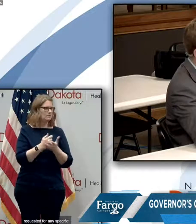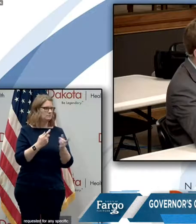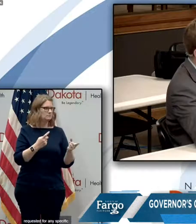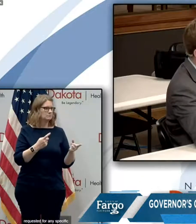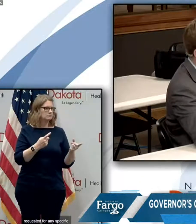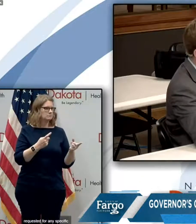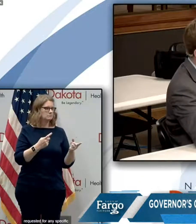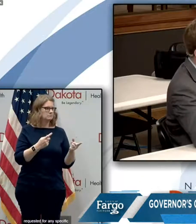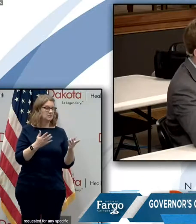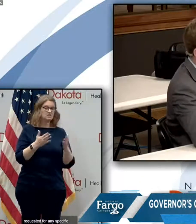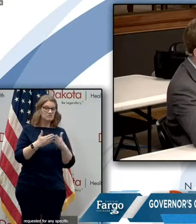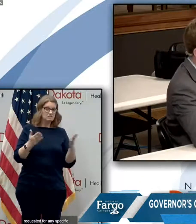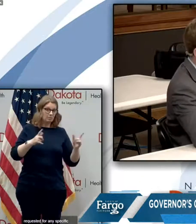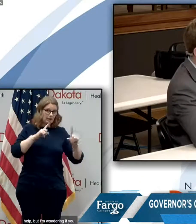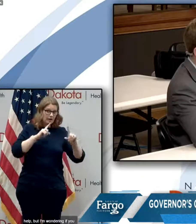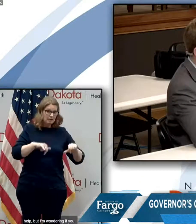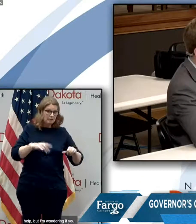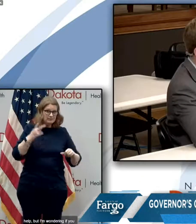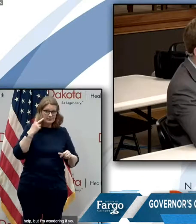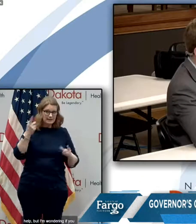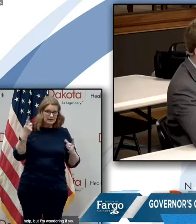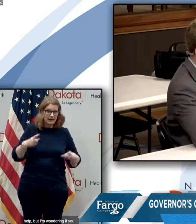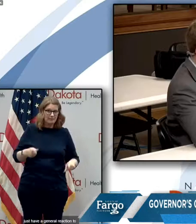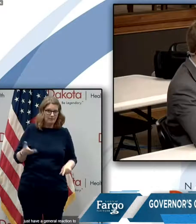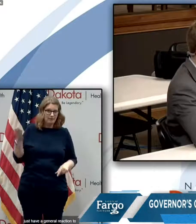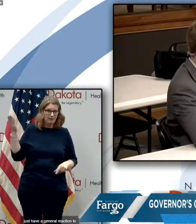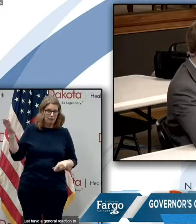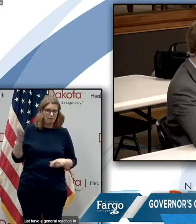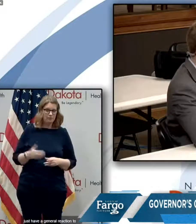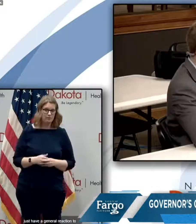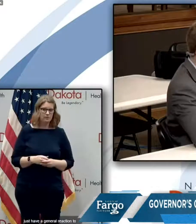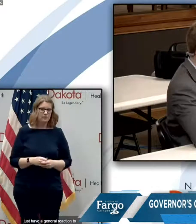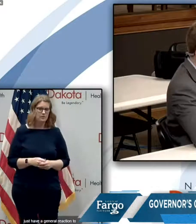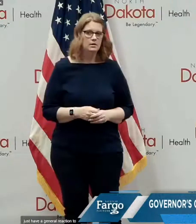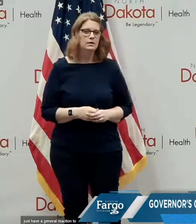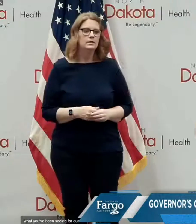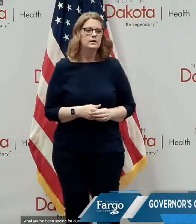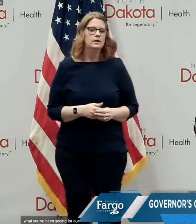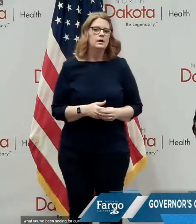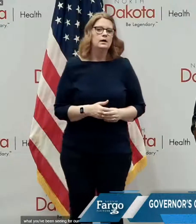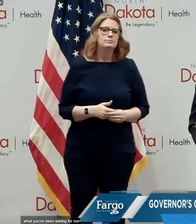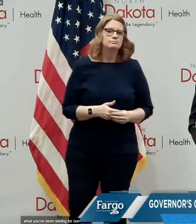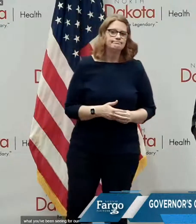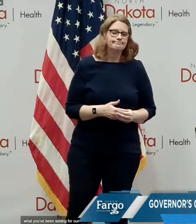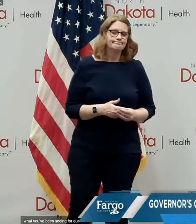have a general reaction to what you've been seeing for our neighbors in the East. Well, it's,